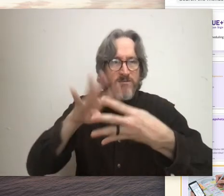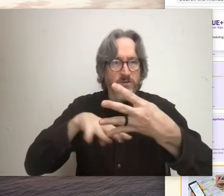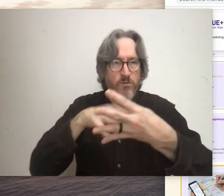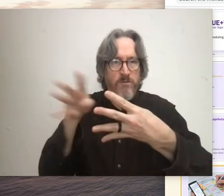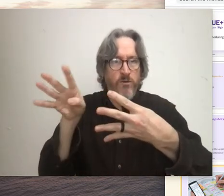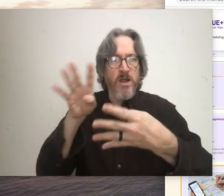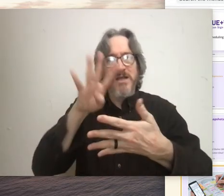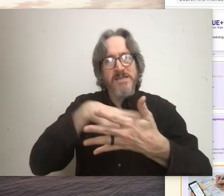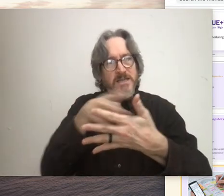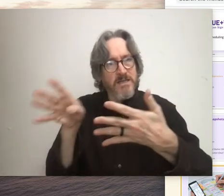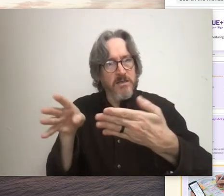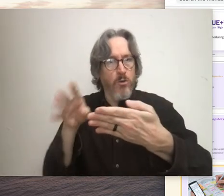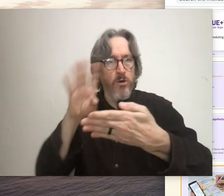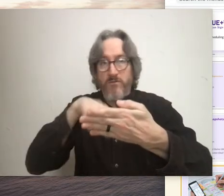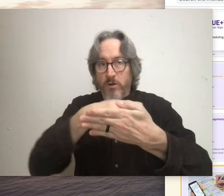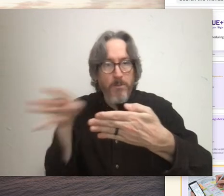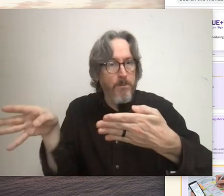a four and a five or